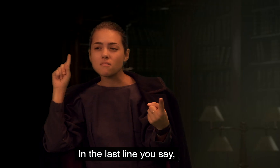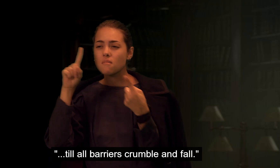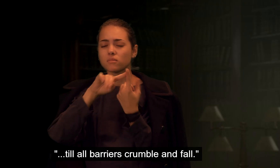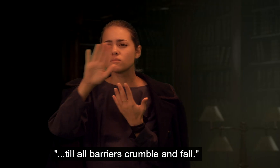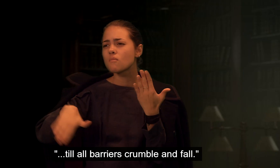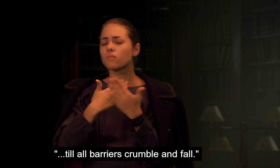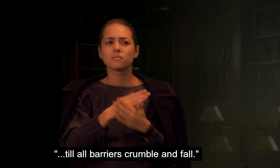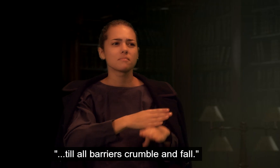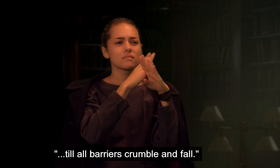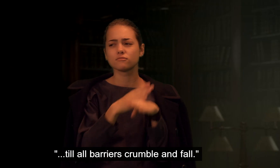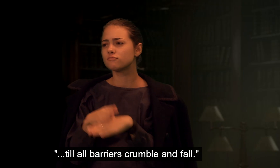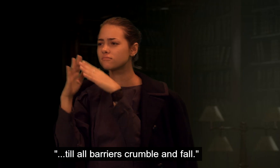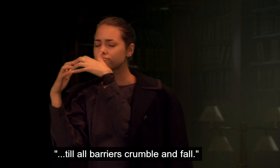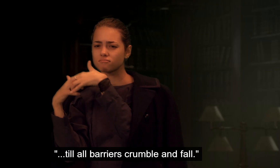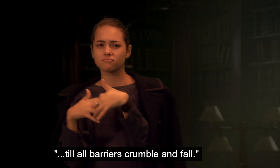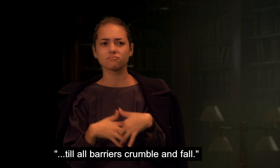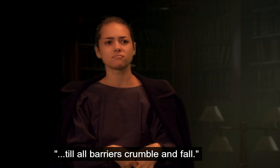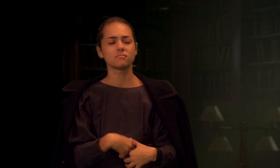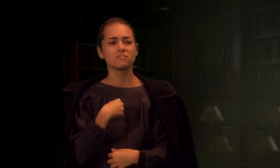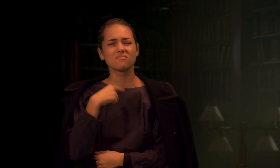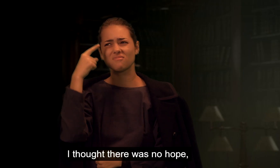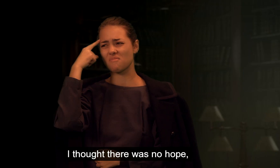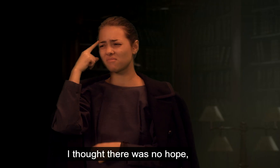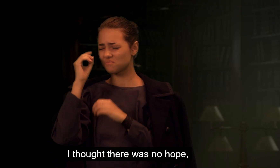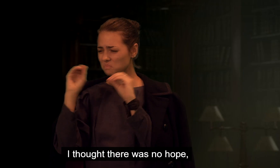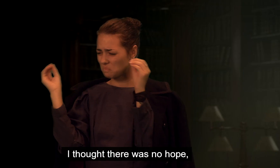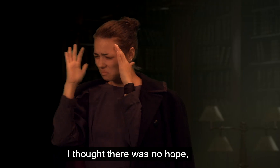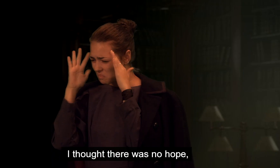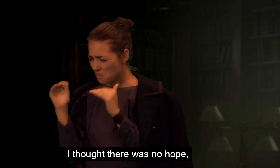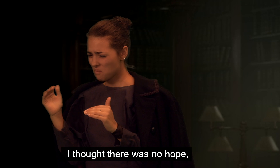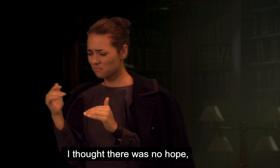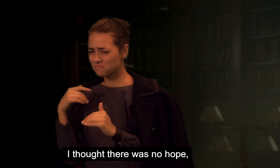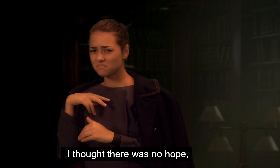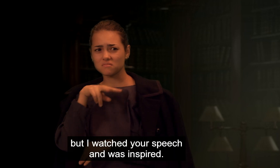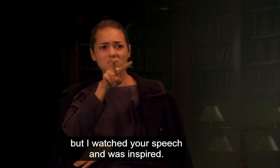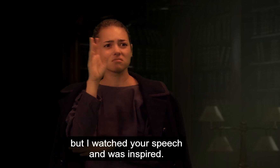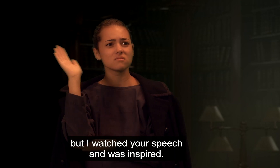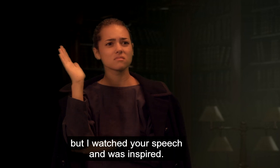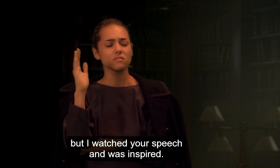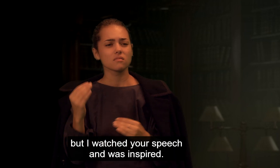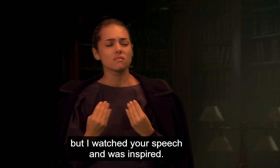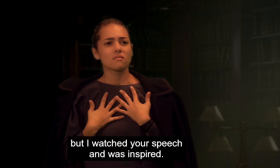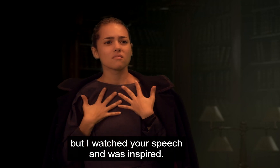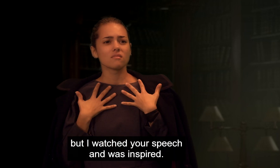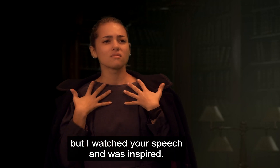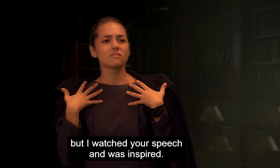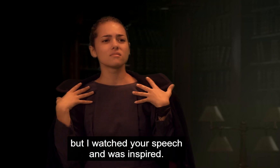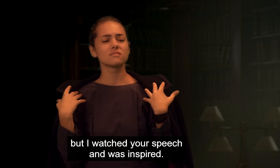say, till all barriers crumble and fall. I thought there was no hope, but I watched your speech and was